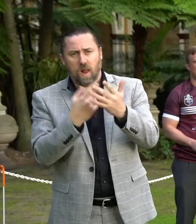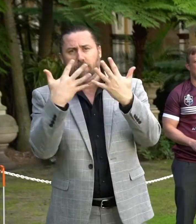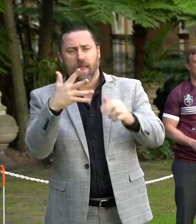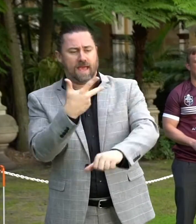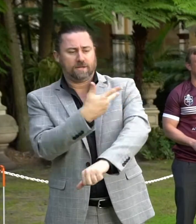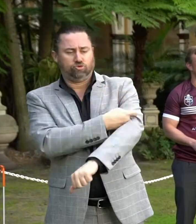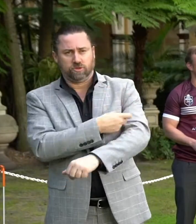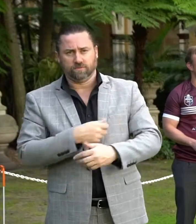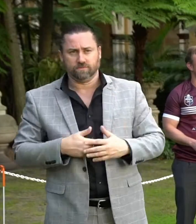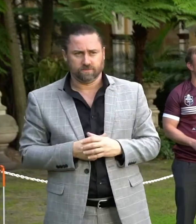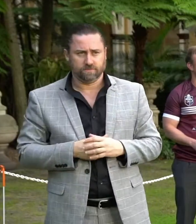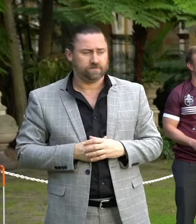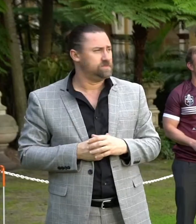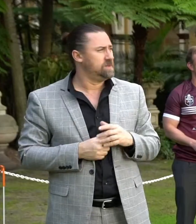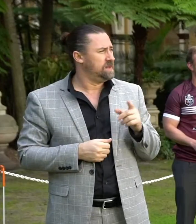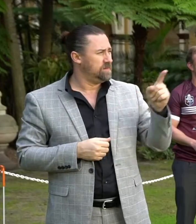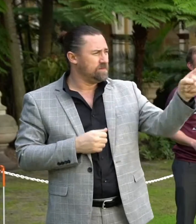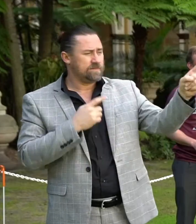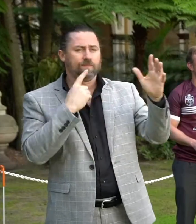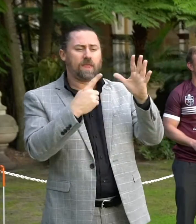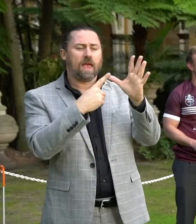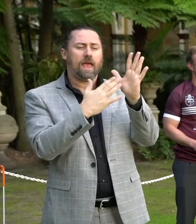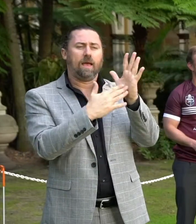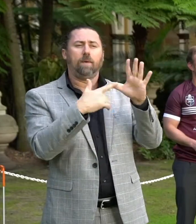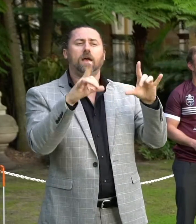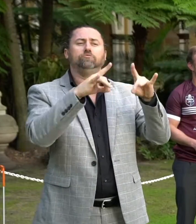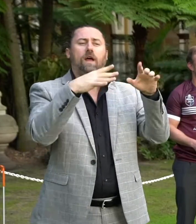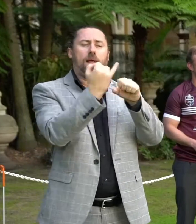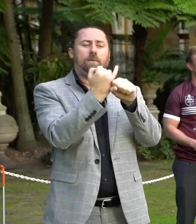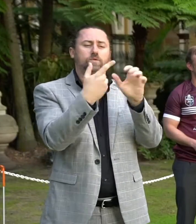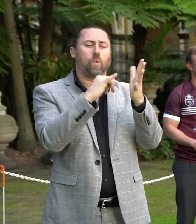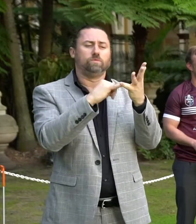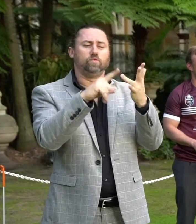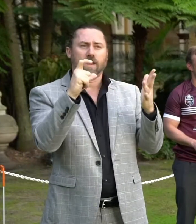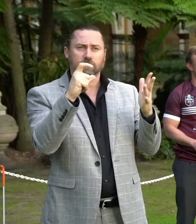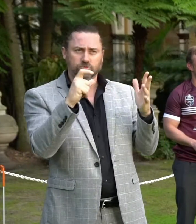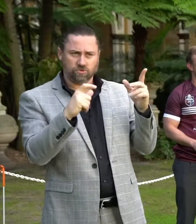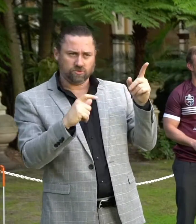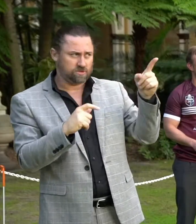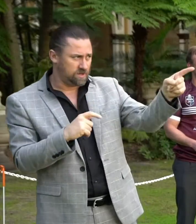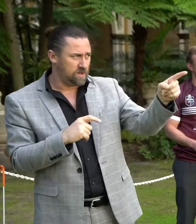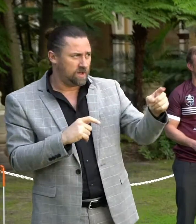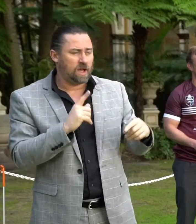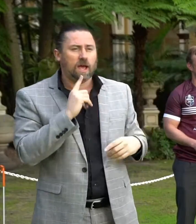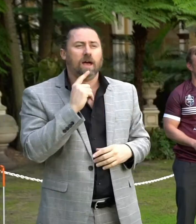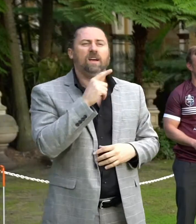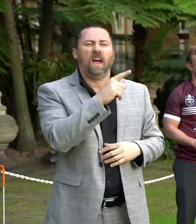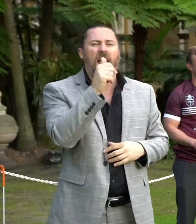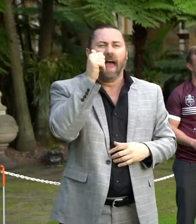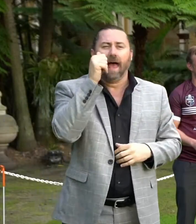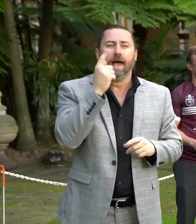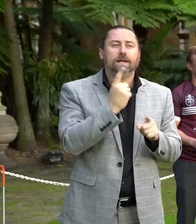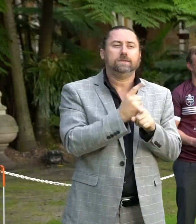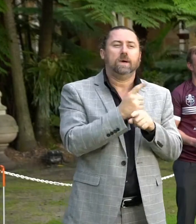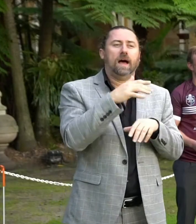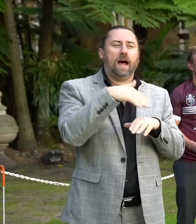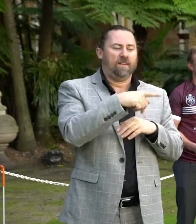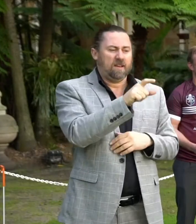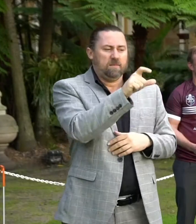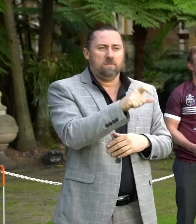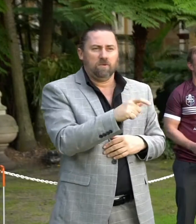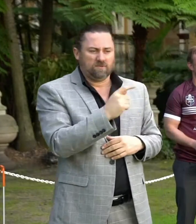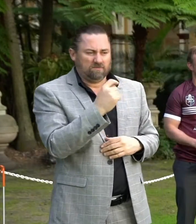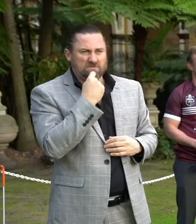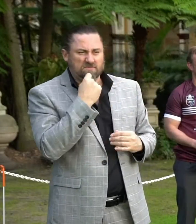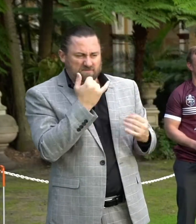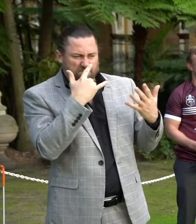vaccinated. Premier, the AMA has come out this morning criticising voluntary assisted dying, saying that palliative care is massively underfunded. What do